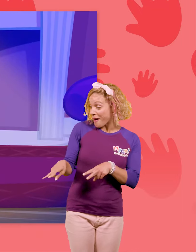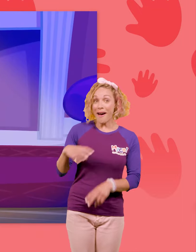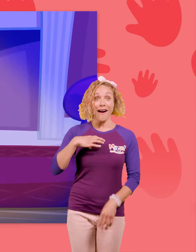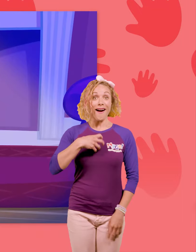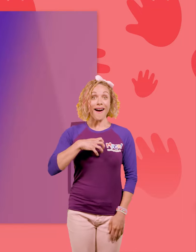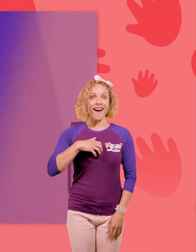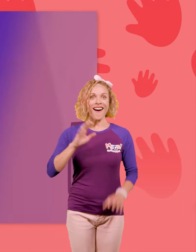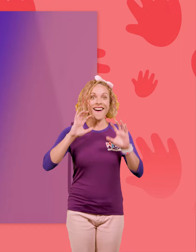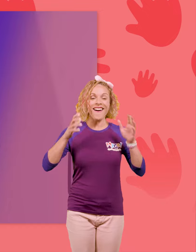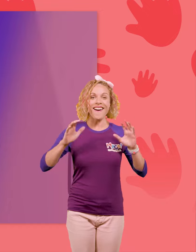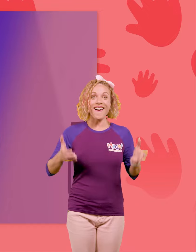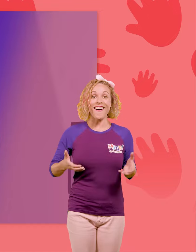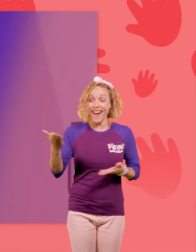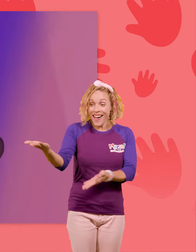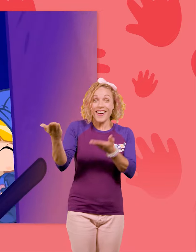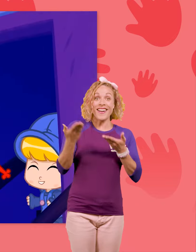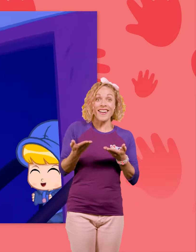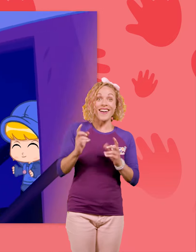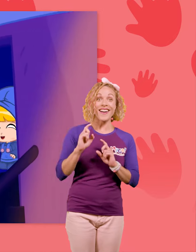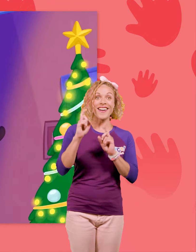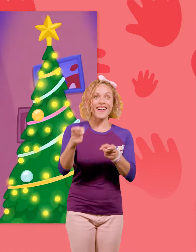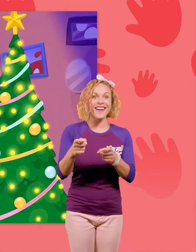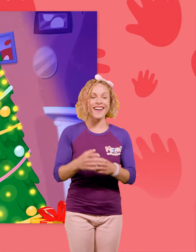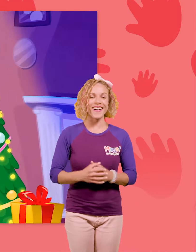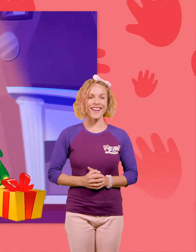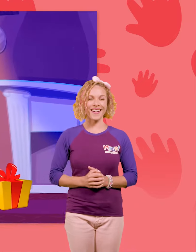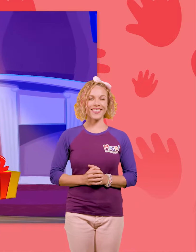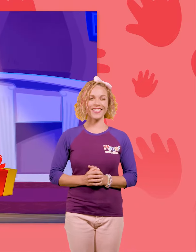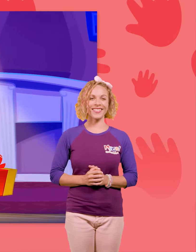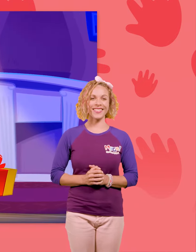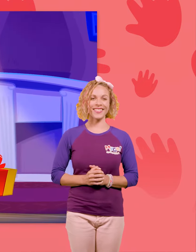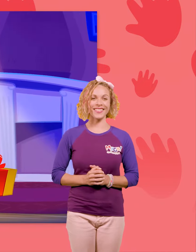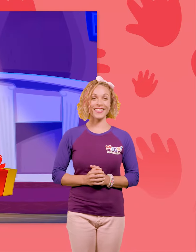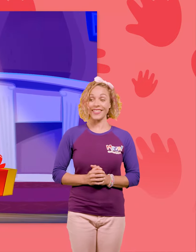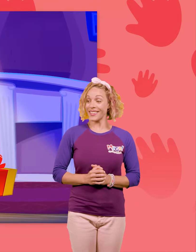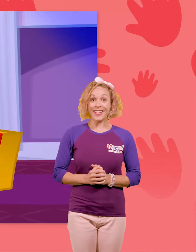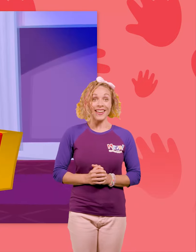Look, Morphle! Santa brought us a present!